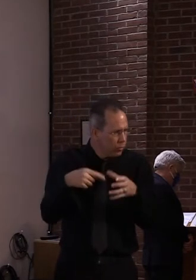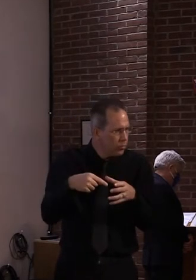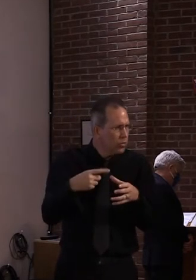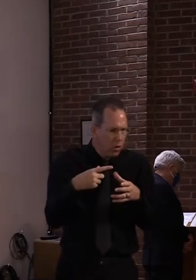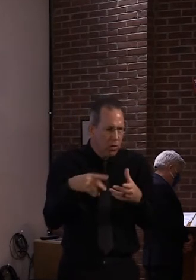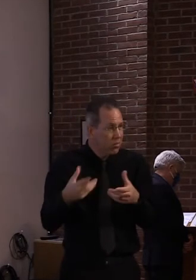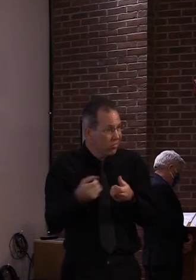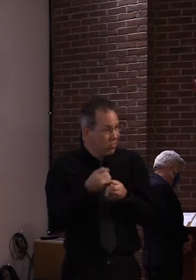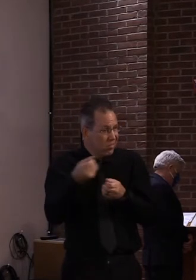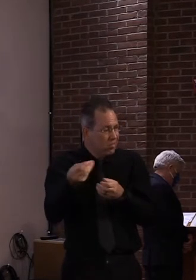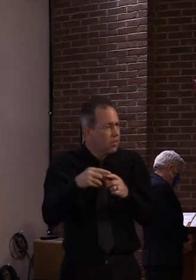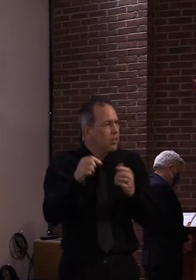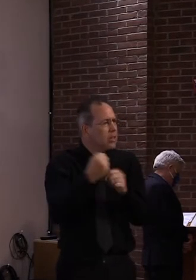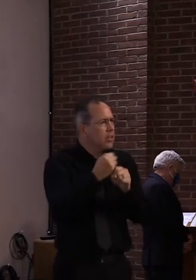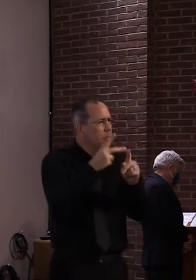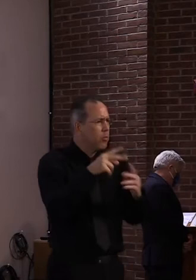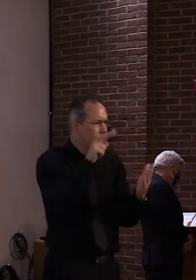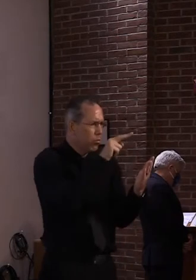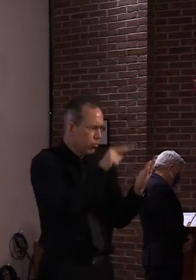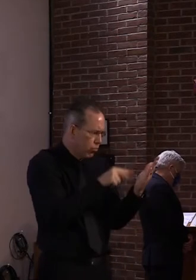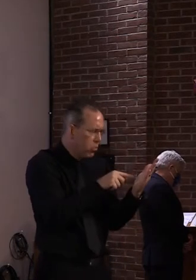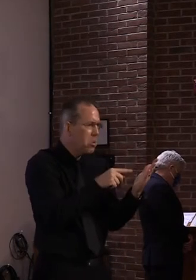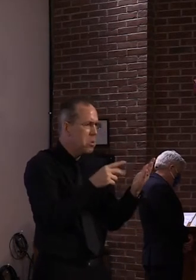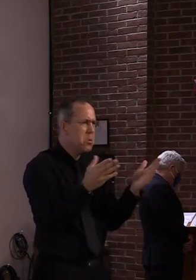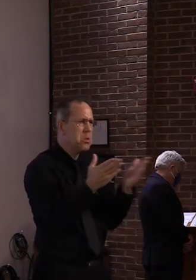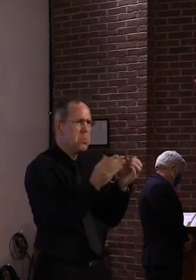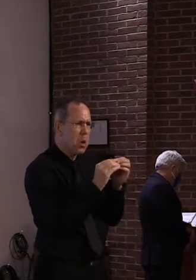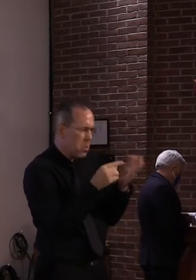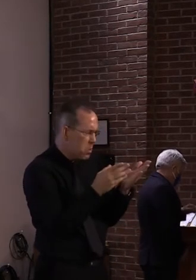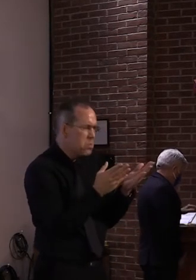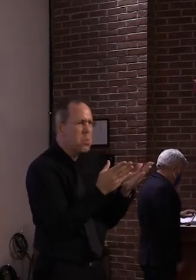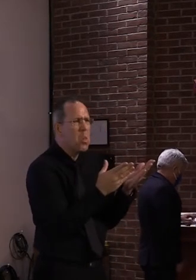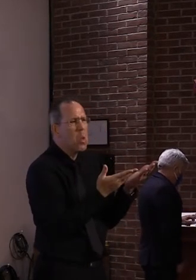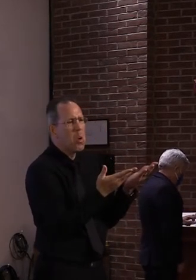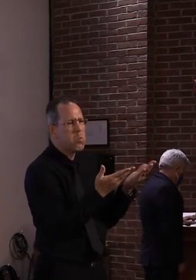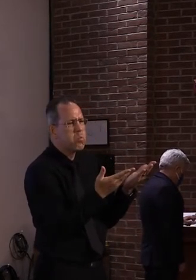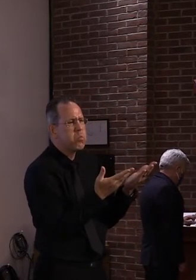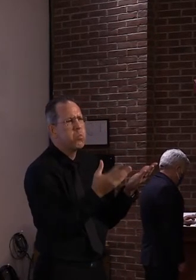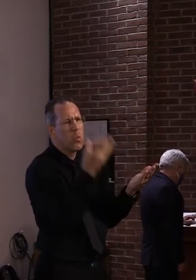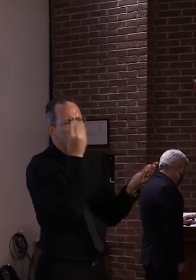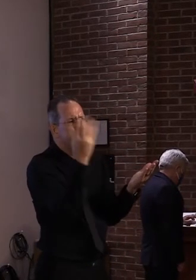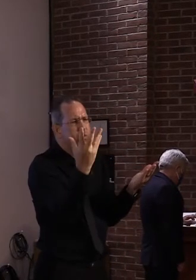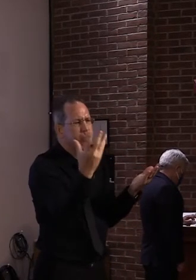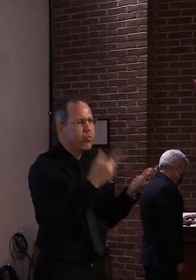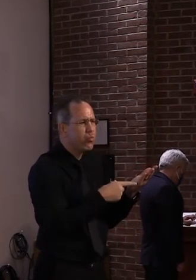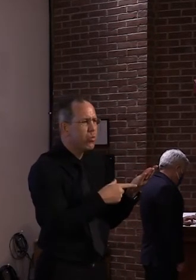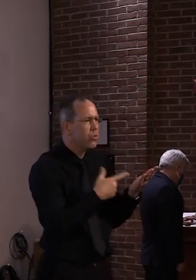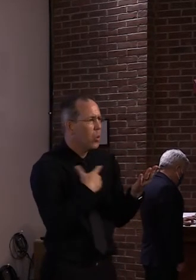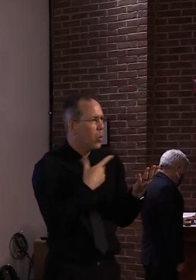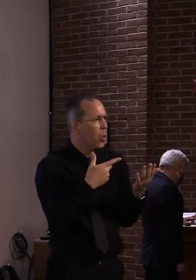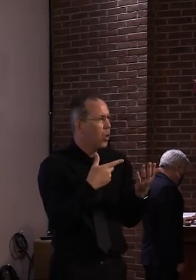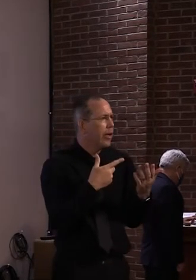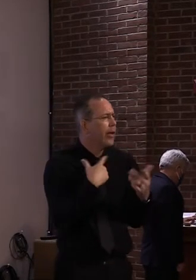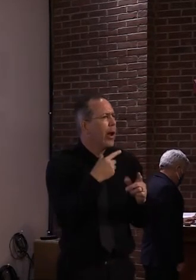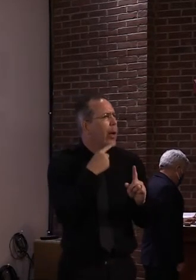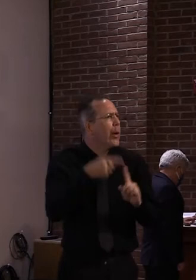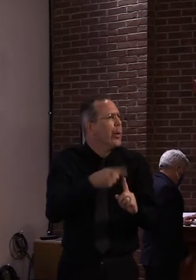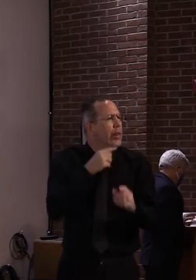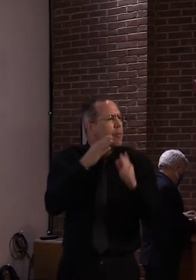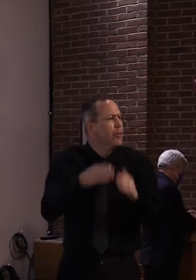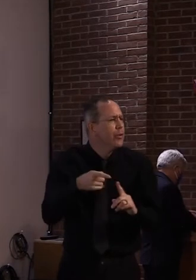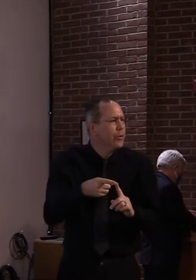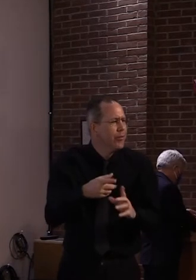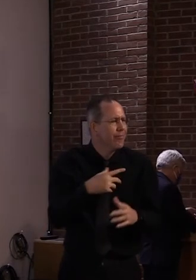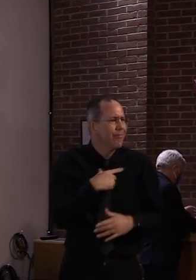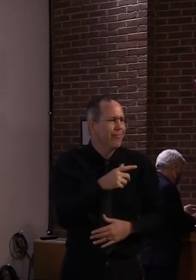small to announce it in any way that could betray the confidential and